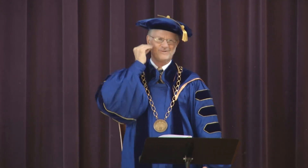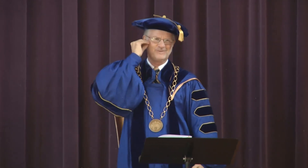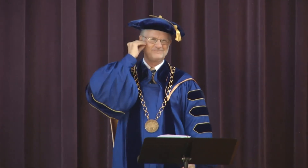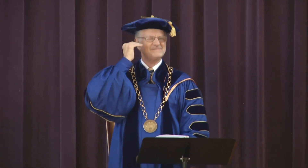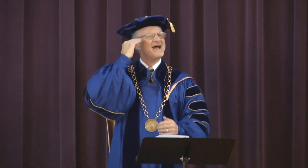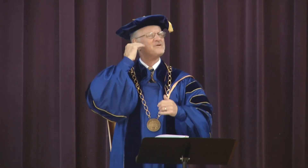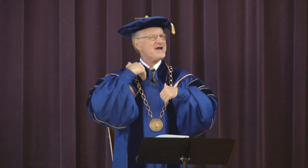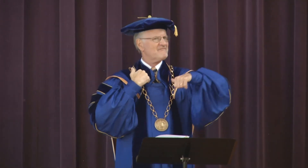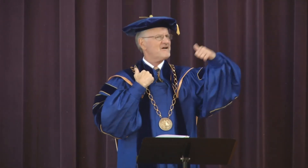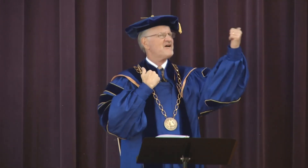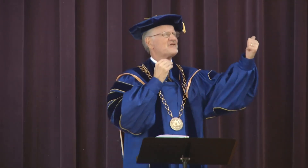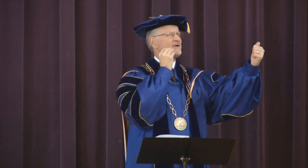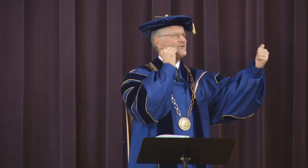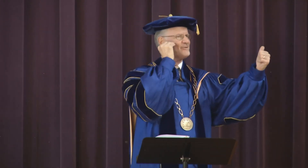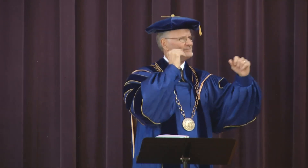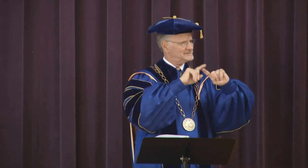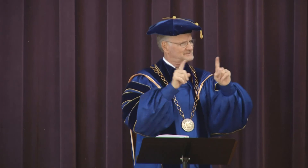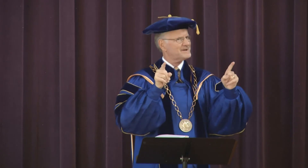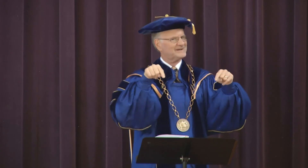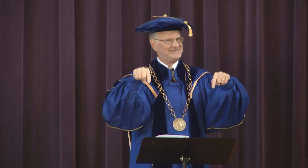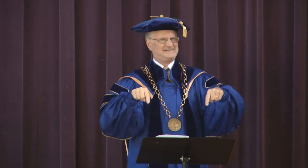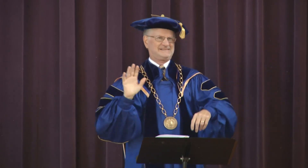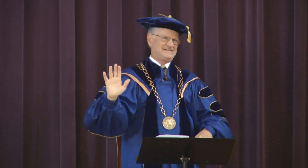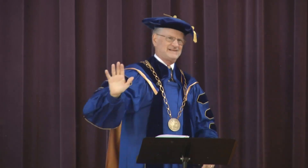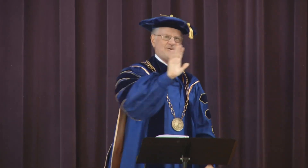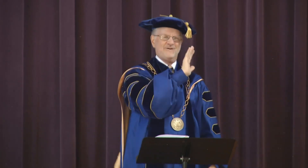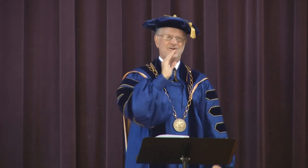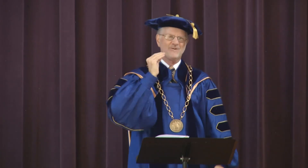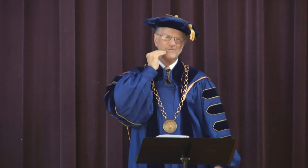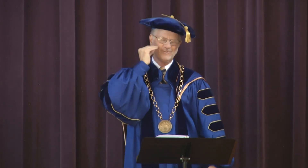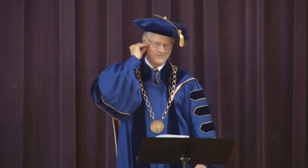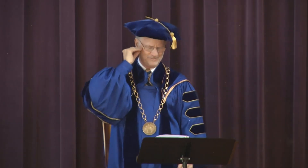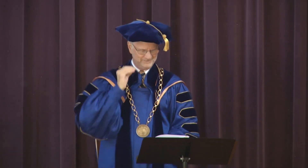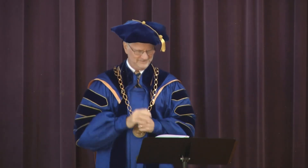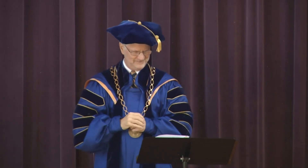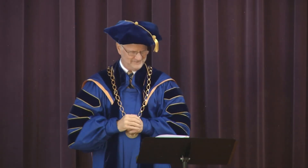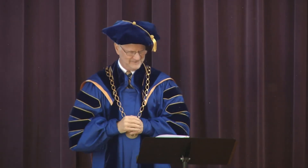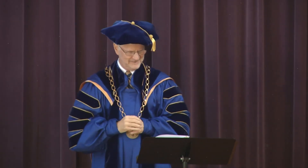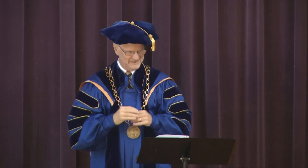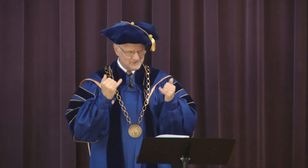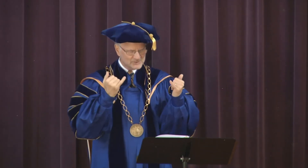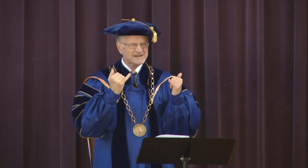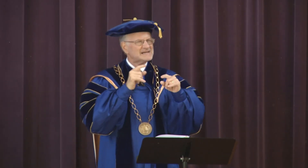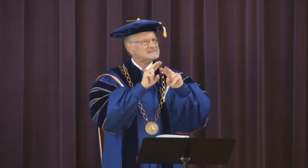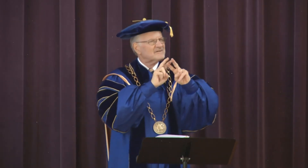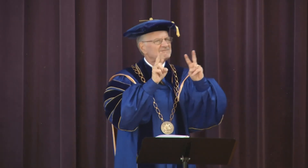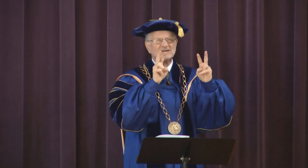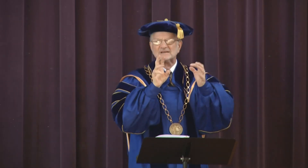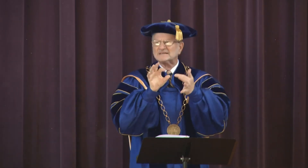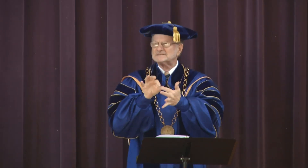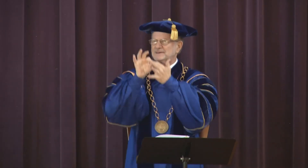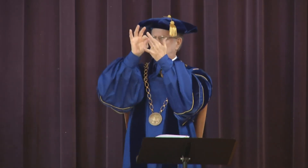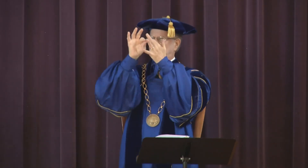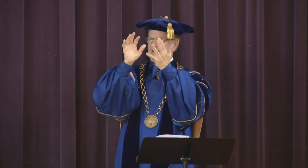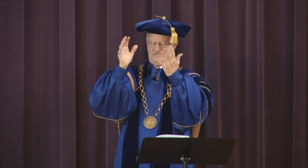Once home, always home. We know that you have other homes, but we also recognize that Gallaudet is indeed a home to each and every one of